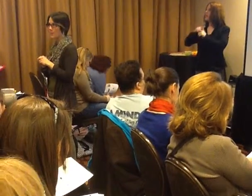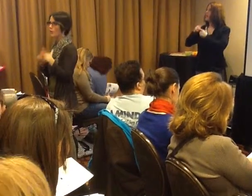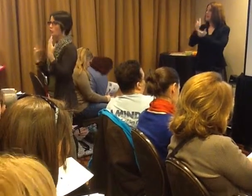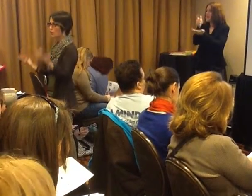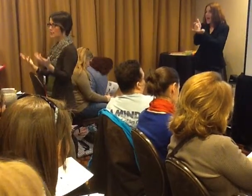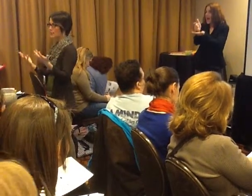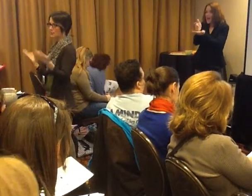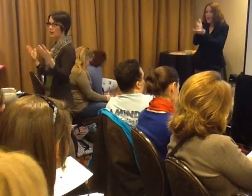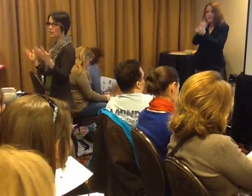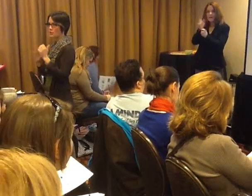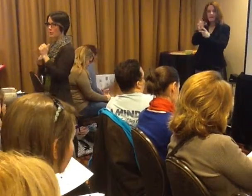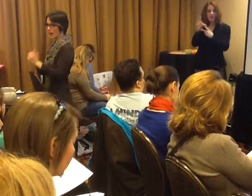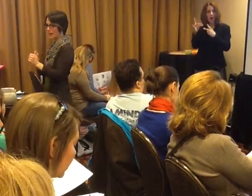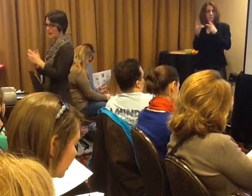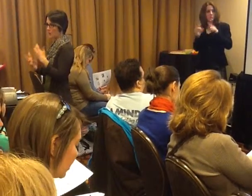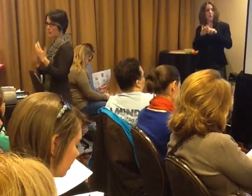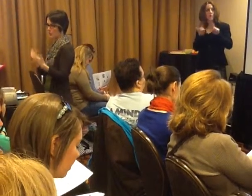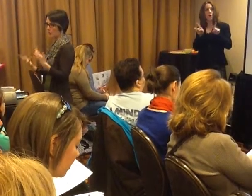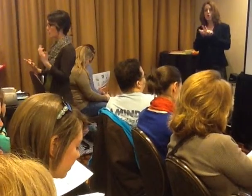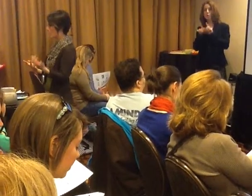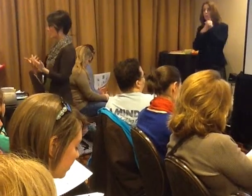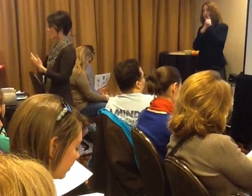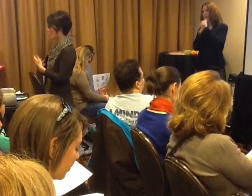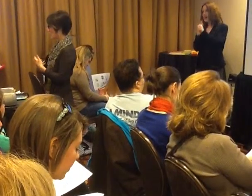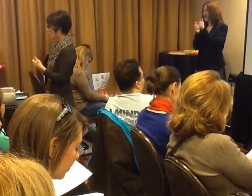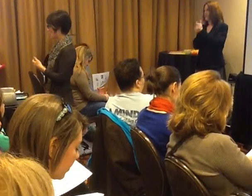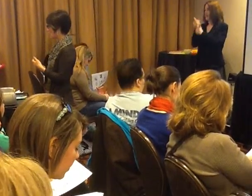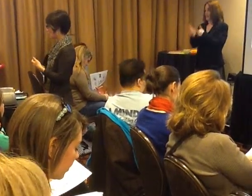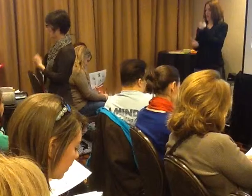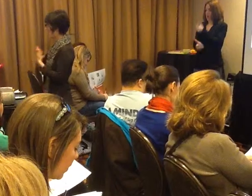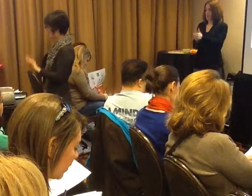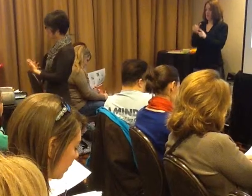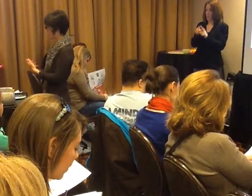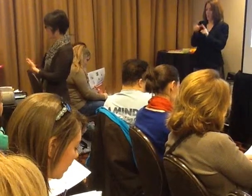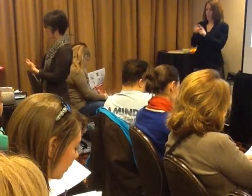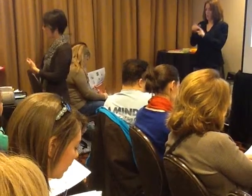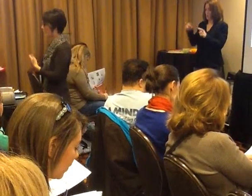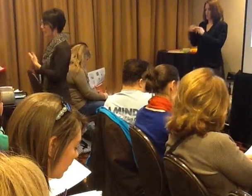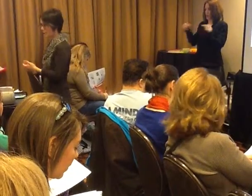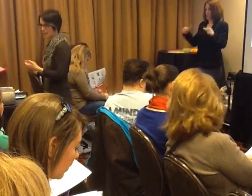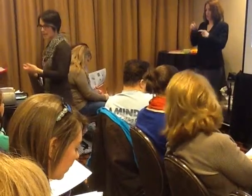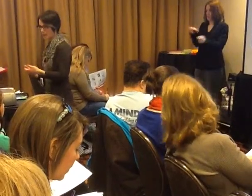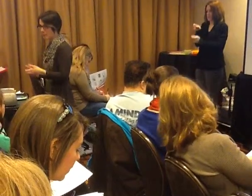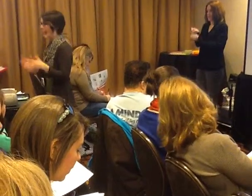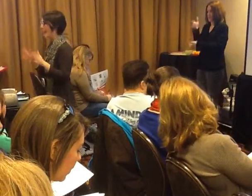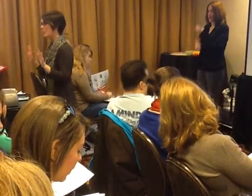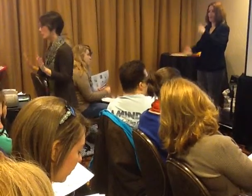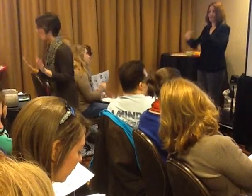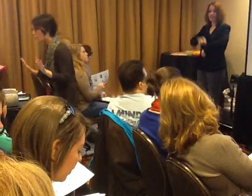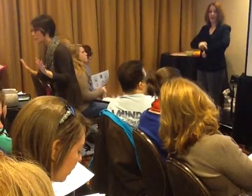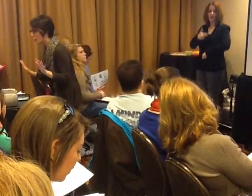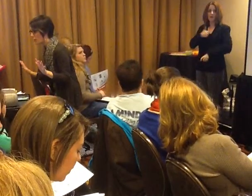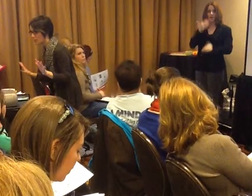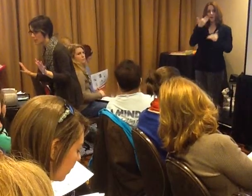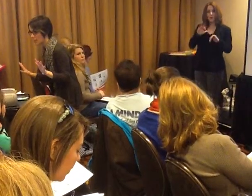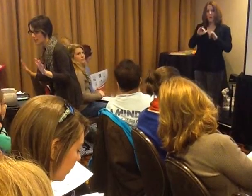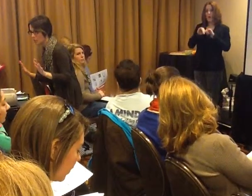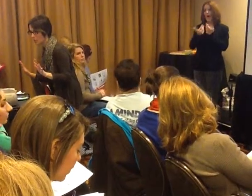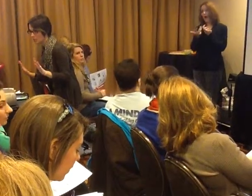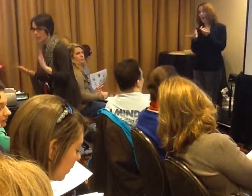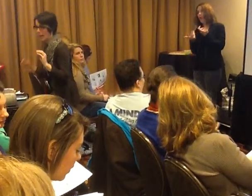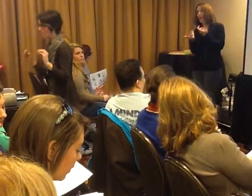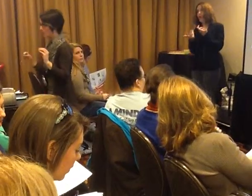them choices, but also guiding them through the process so that they can do it accurately every time. I don't know how